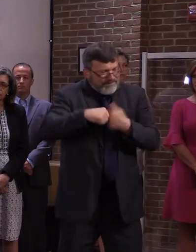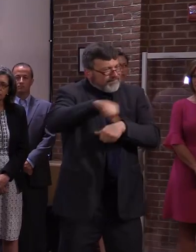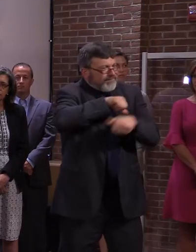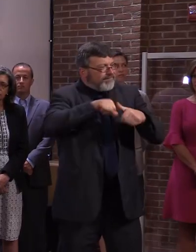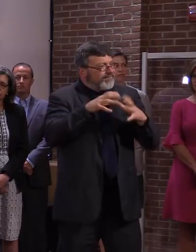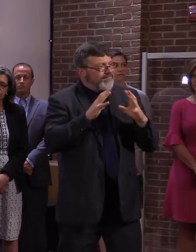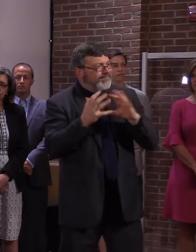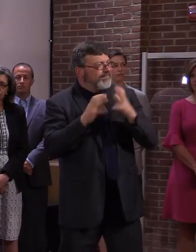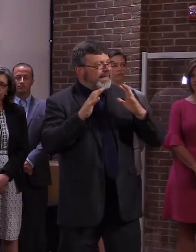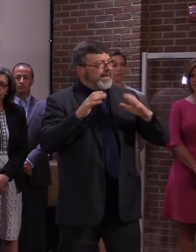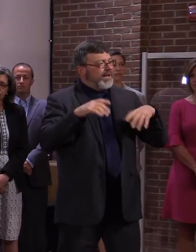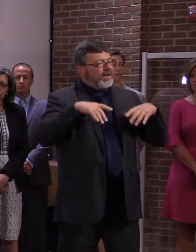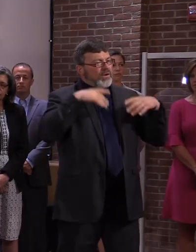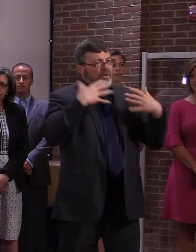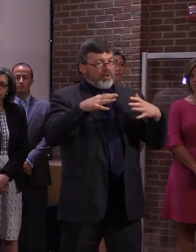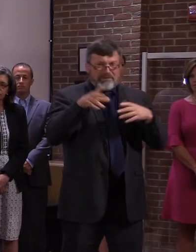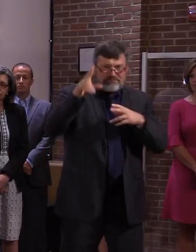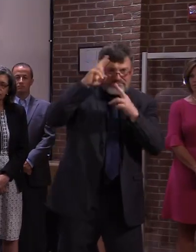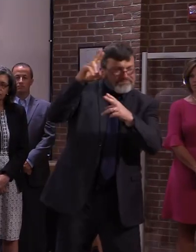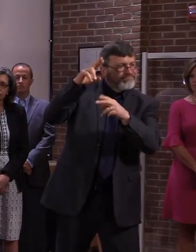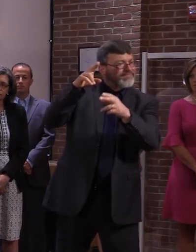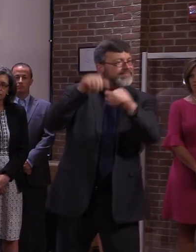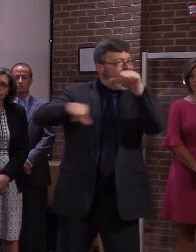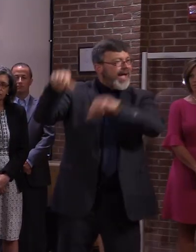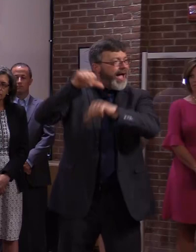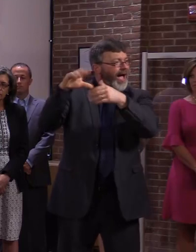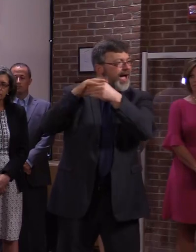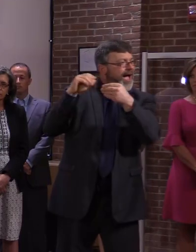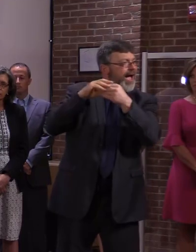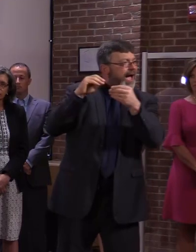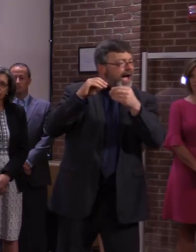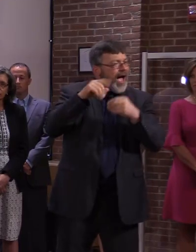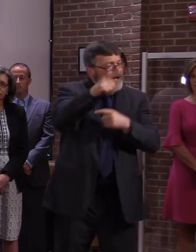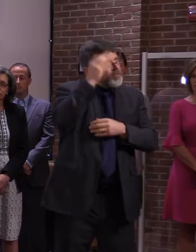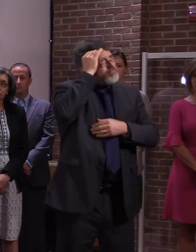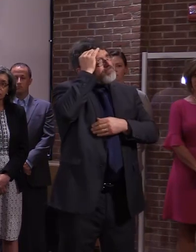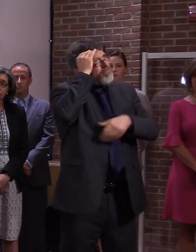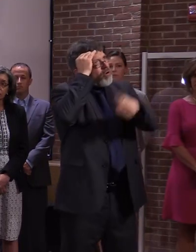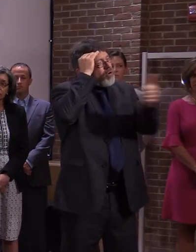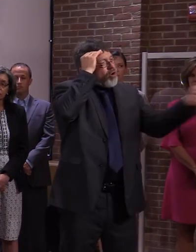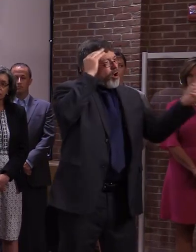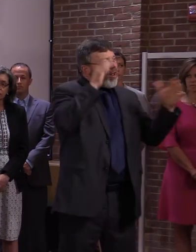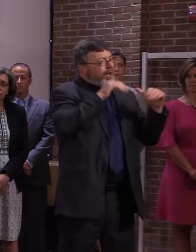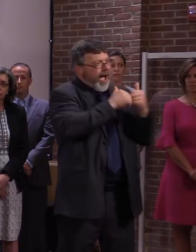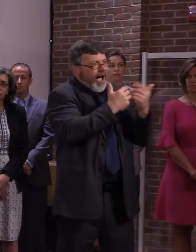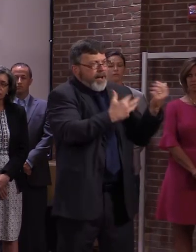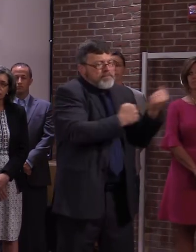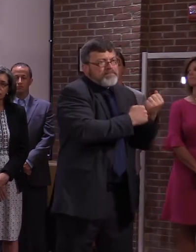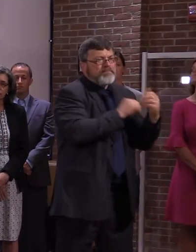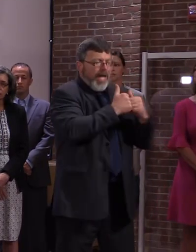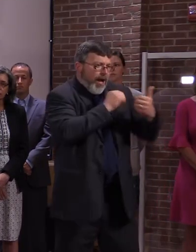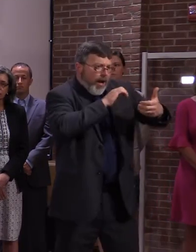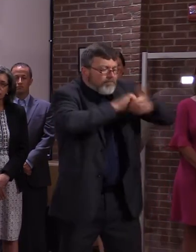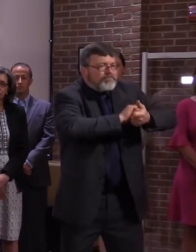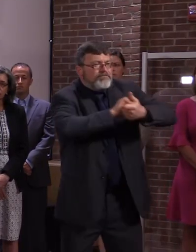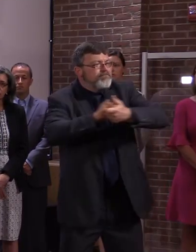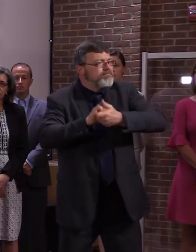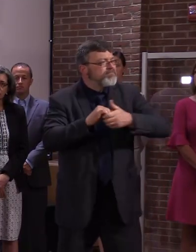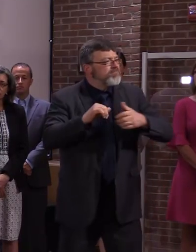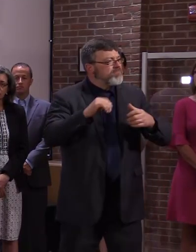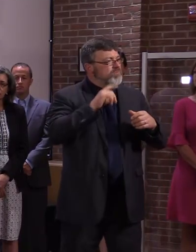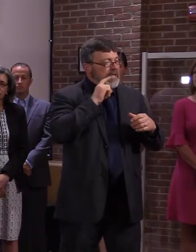you put others first. You stuck together, even while you had to be physically